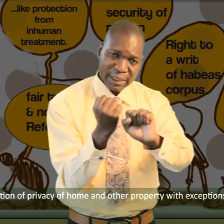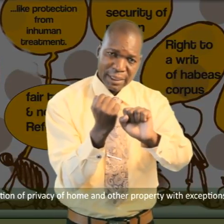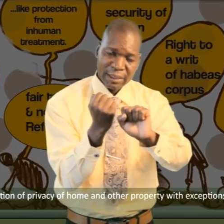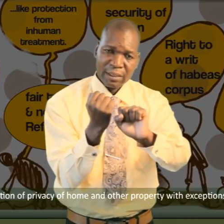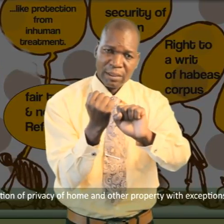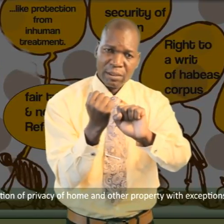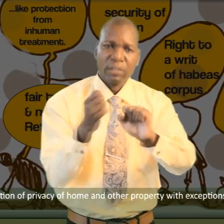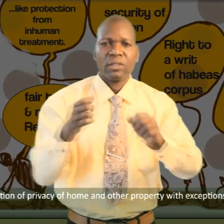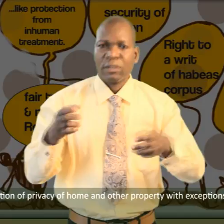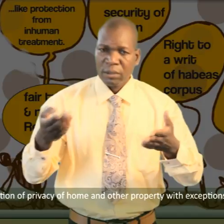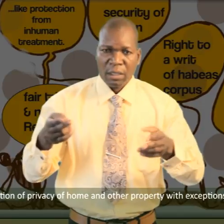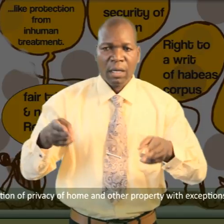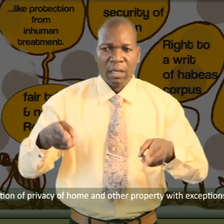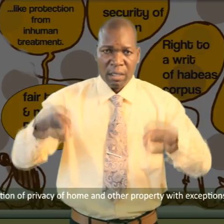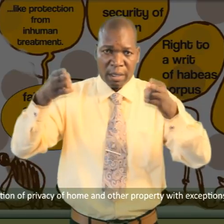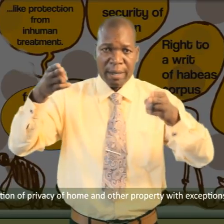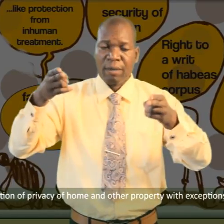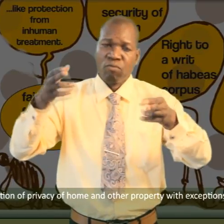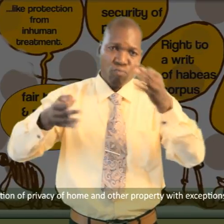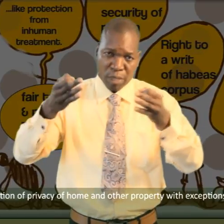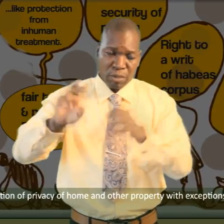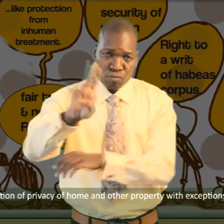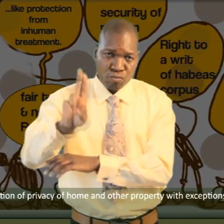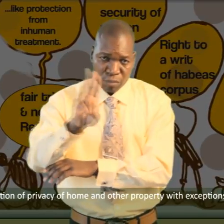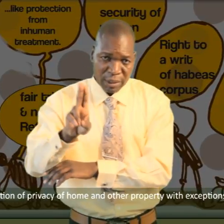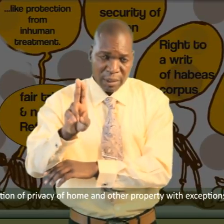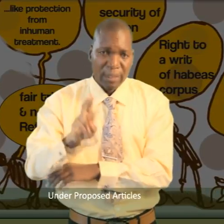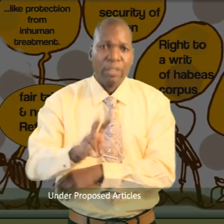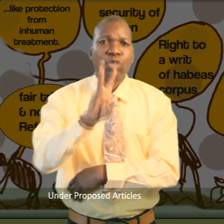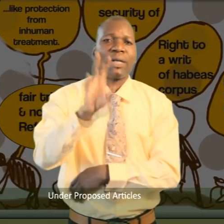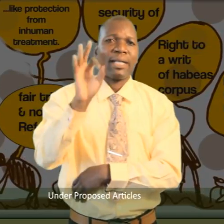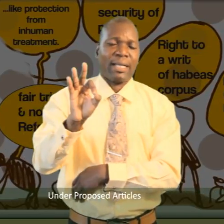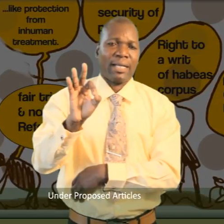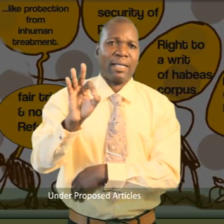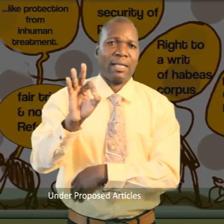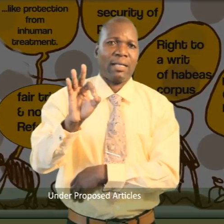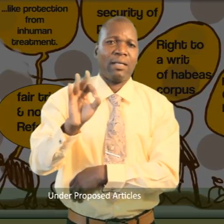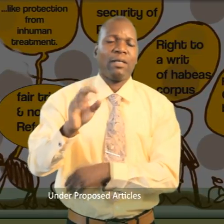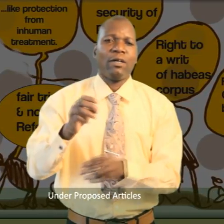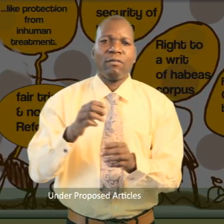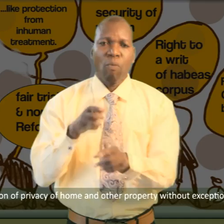of privacy of home and other property with exceptions. Under proposed articles,